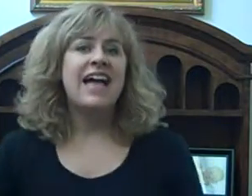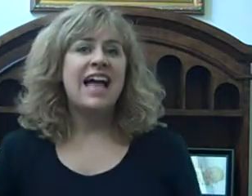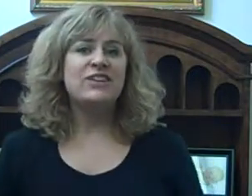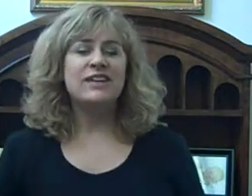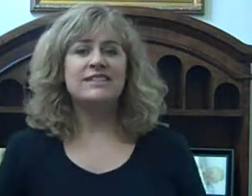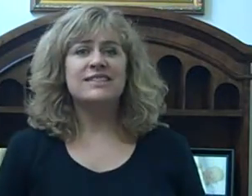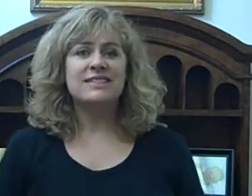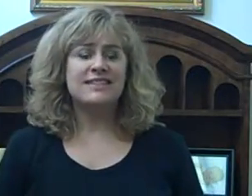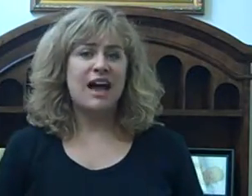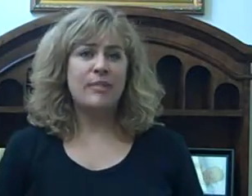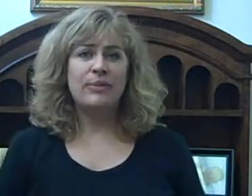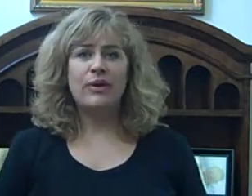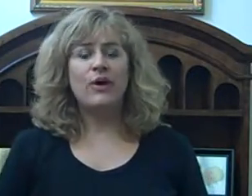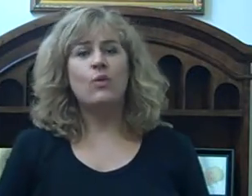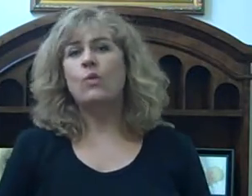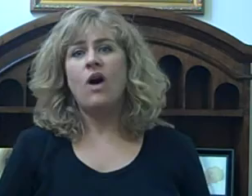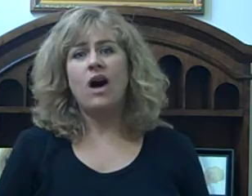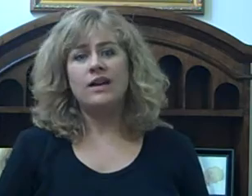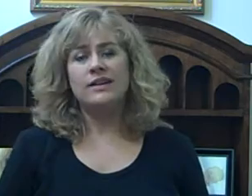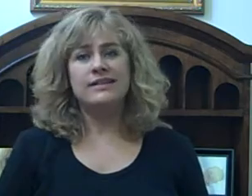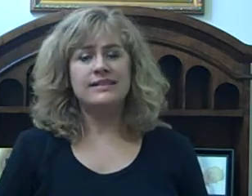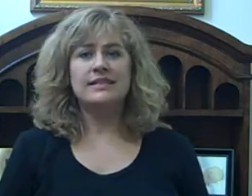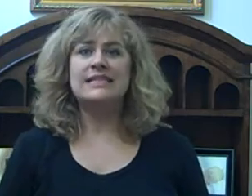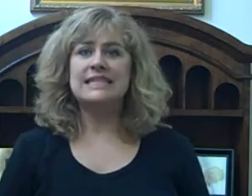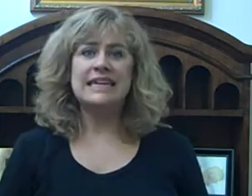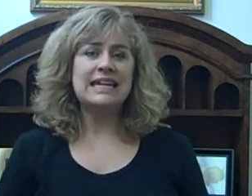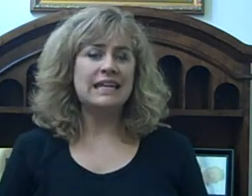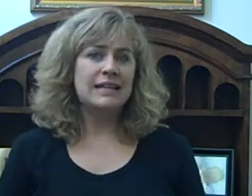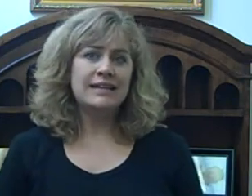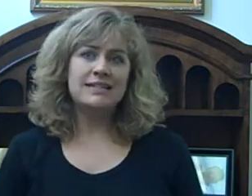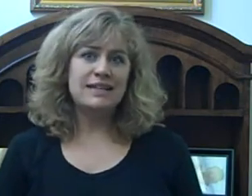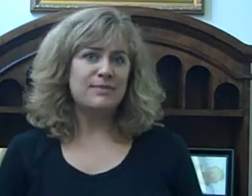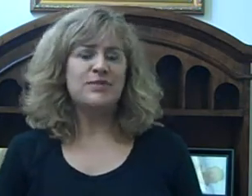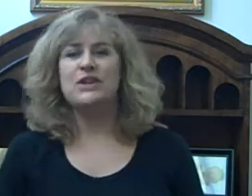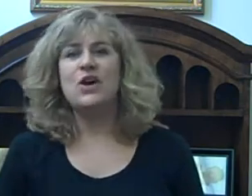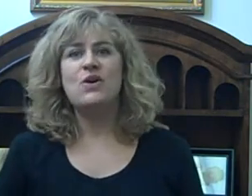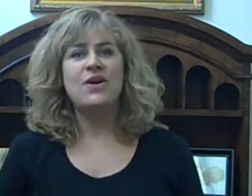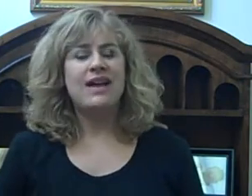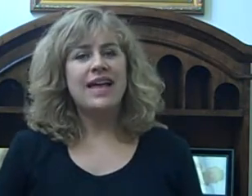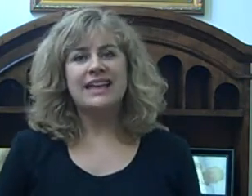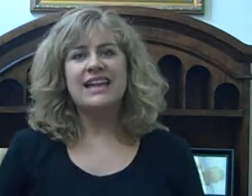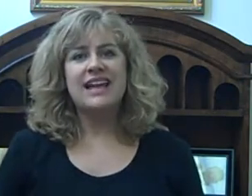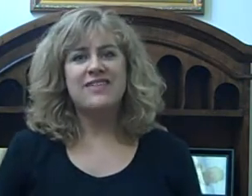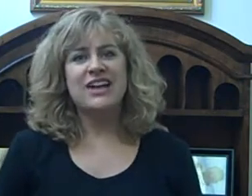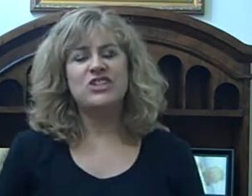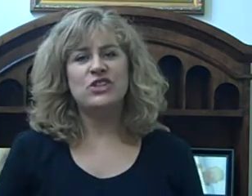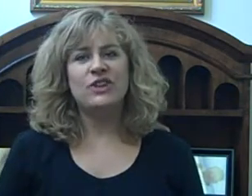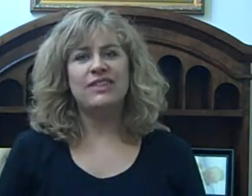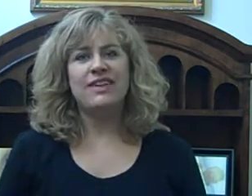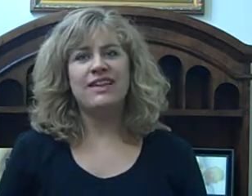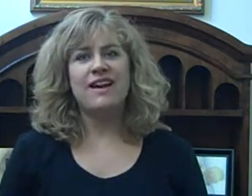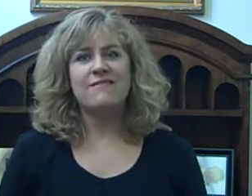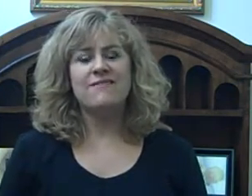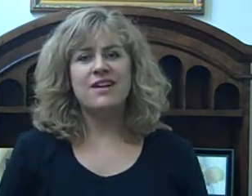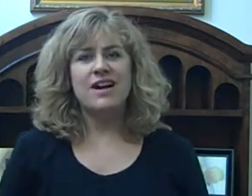And you can stomp, walk, sneak, tip toe, any kind of action you can think of,